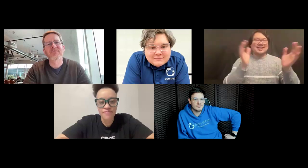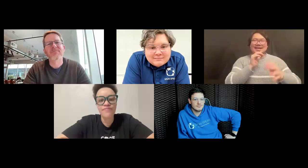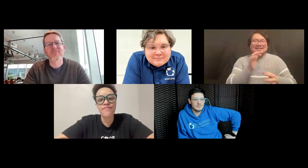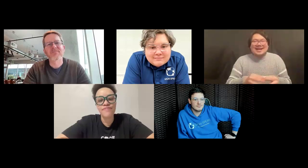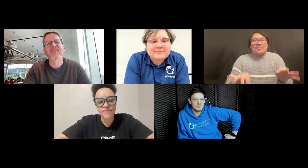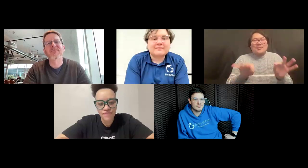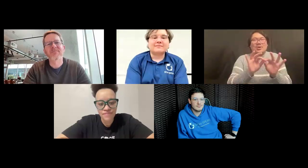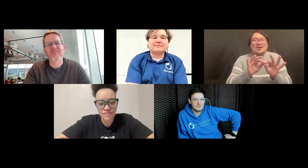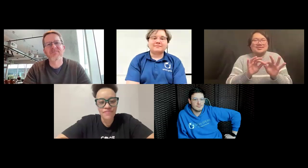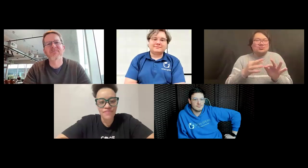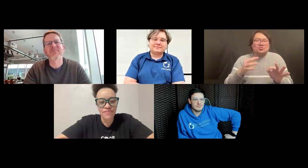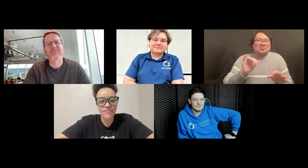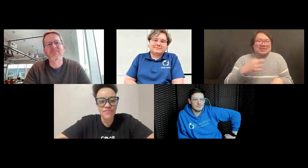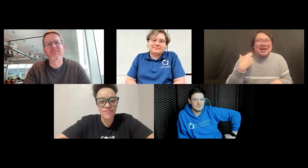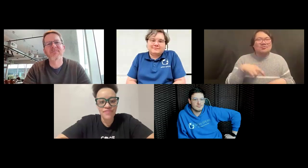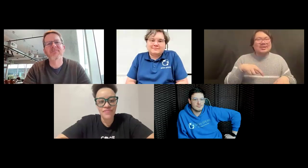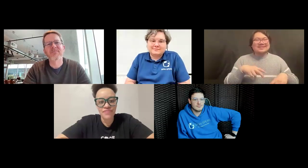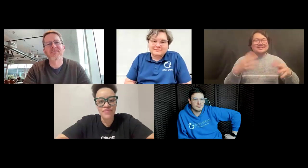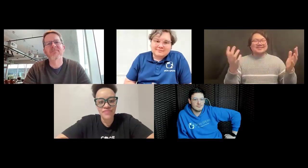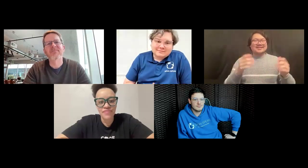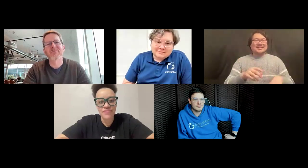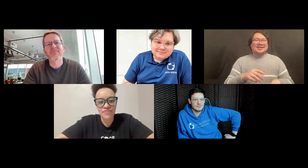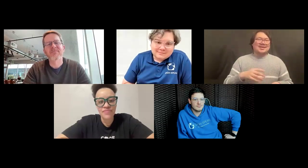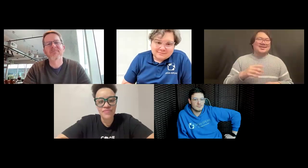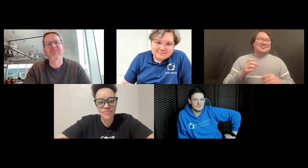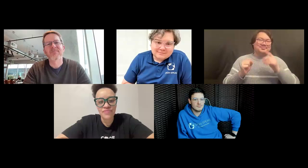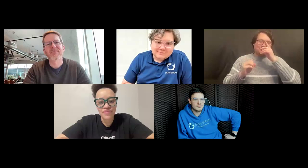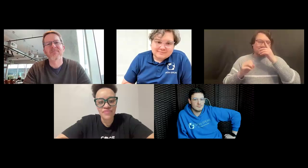the process, which the whole reason we got into this is to support the deaf community. So,